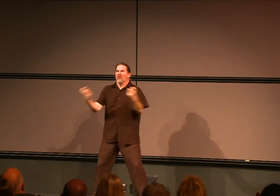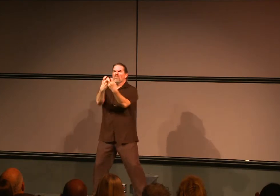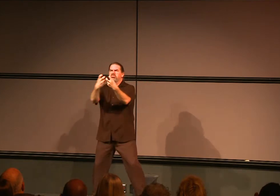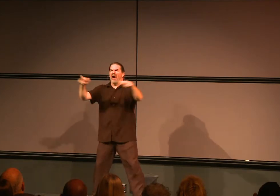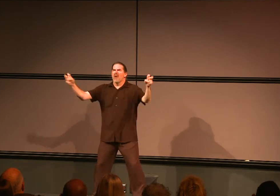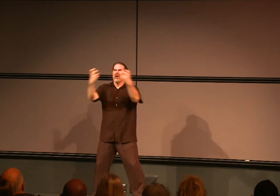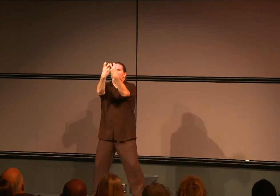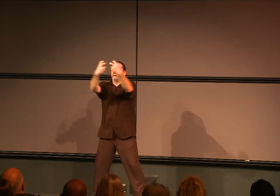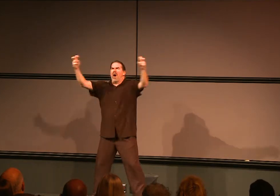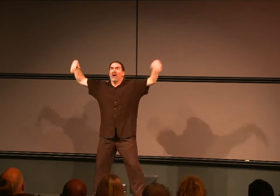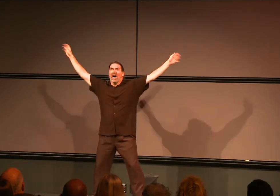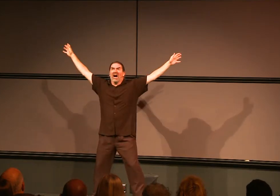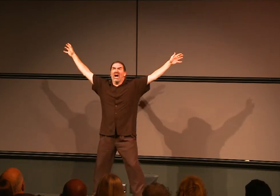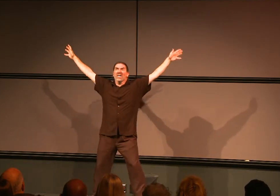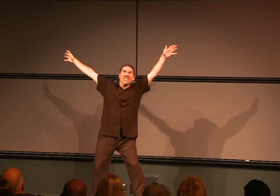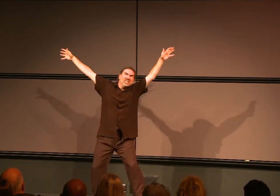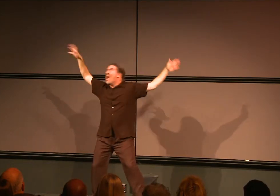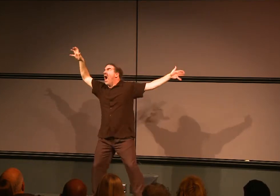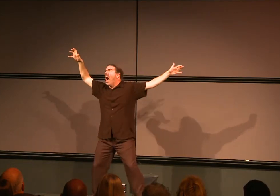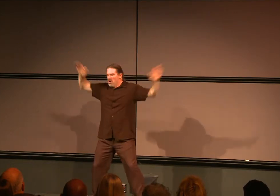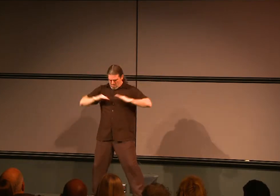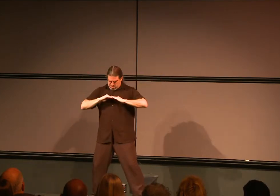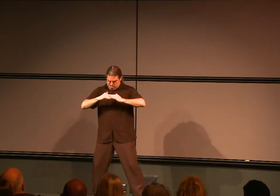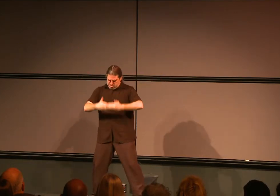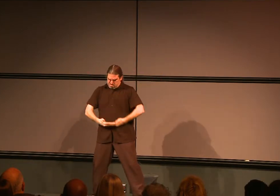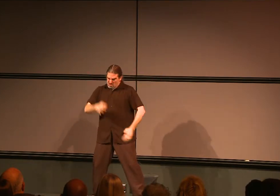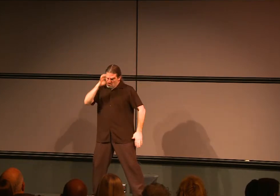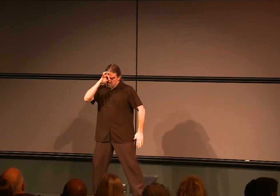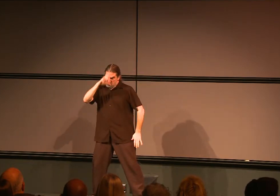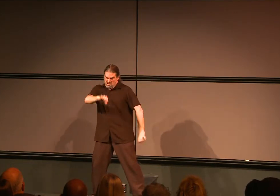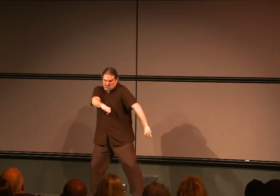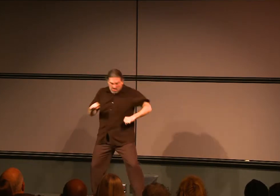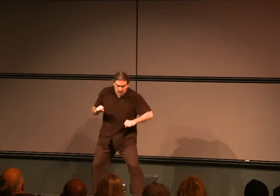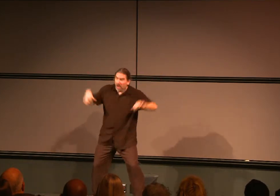Rows of faces, a pot-belly monocle,